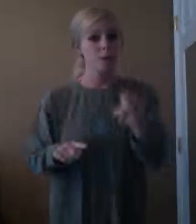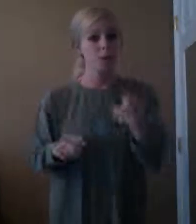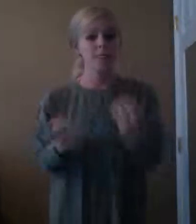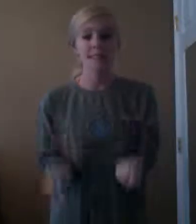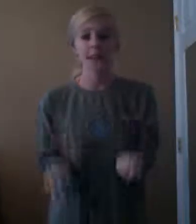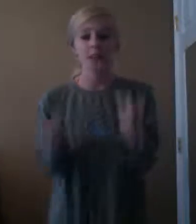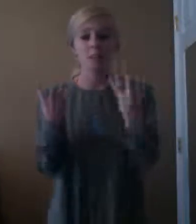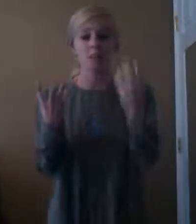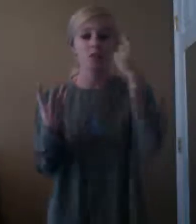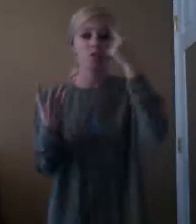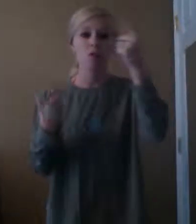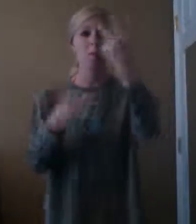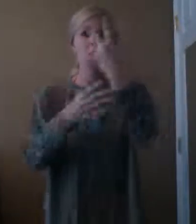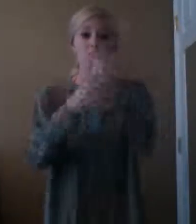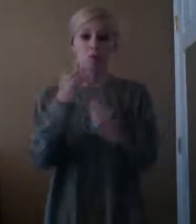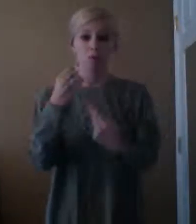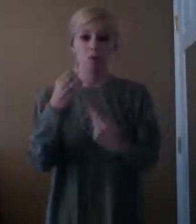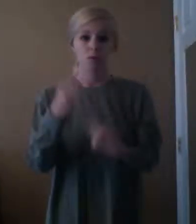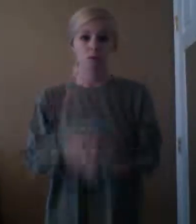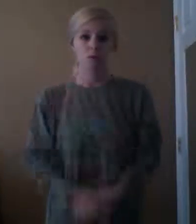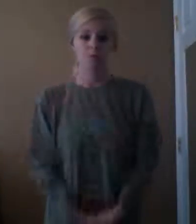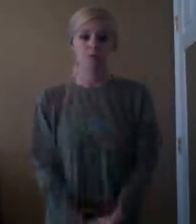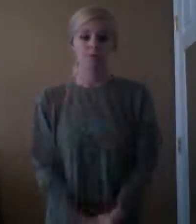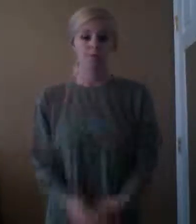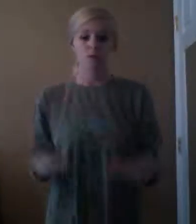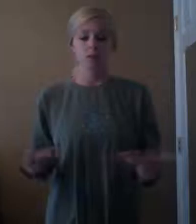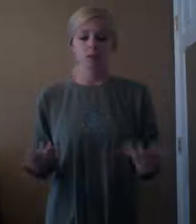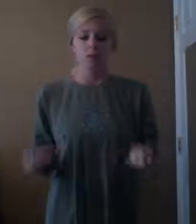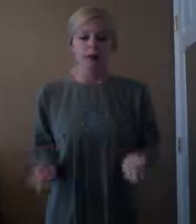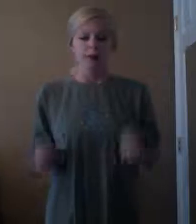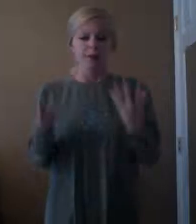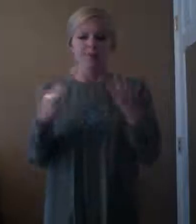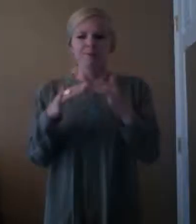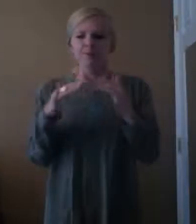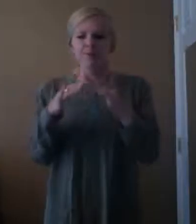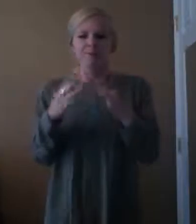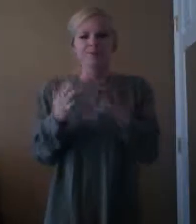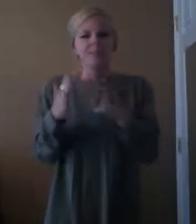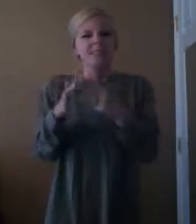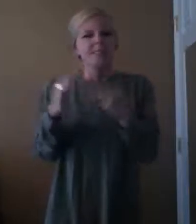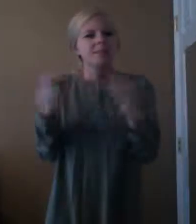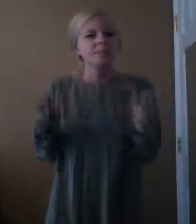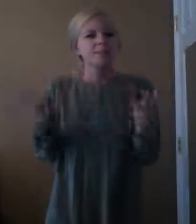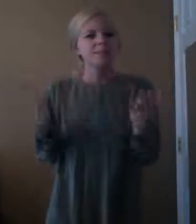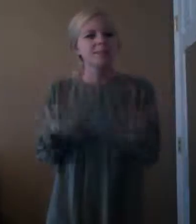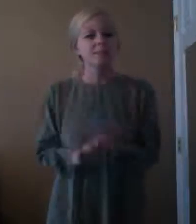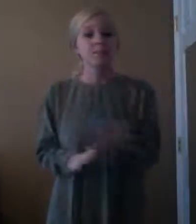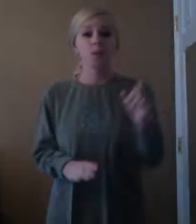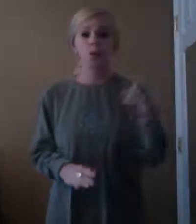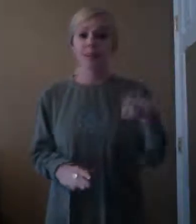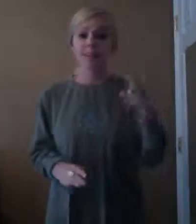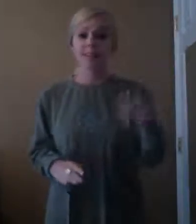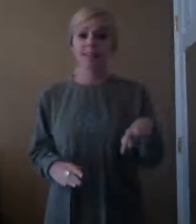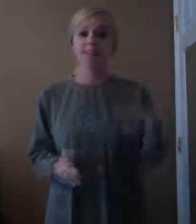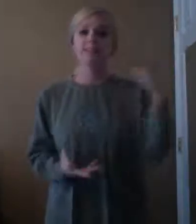both? So how much for both means that we need to add. Same thing as if the question